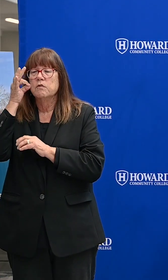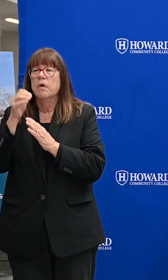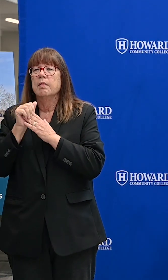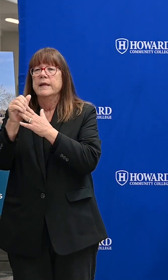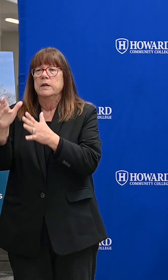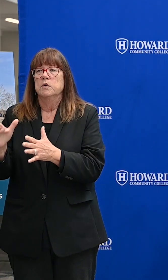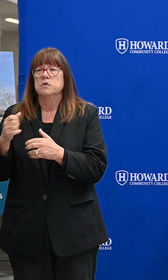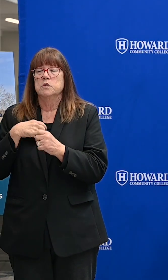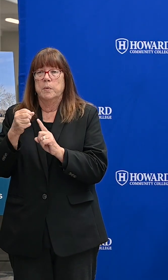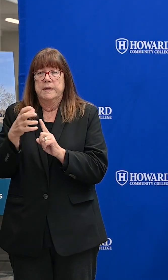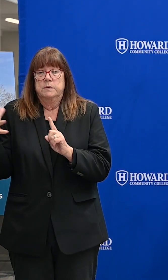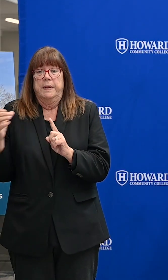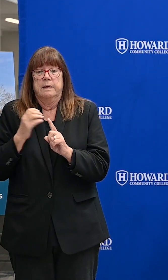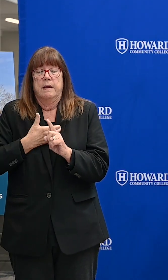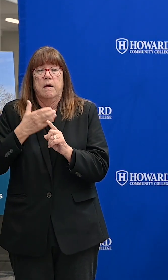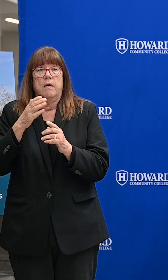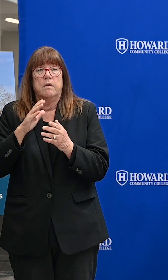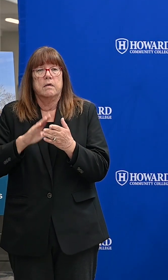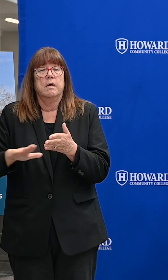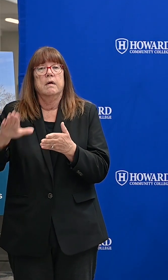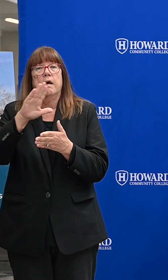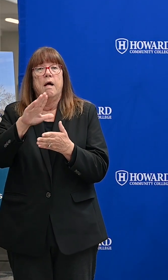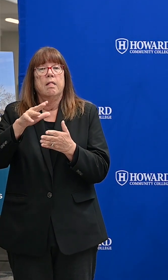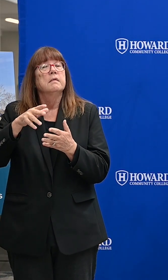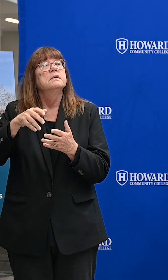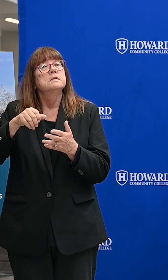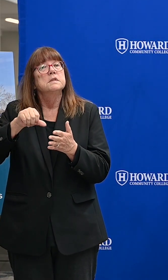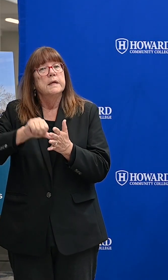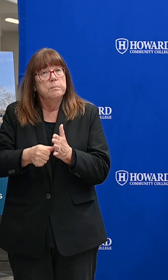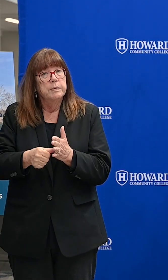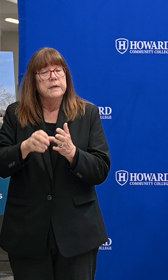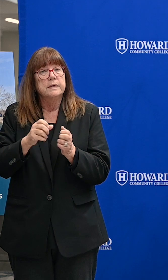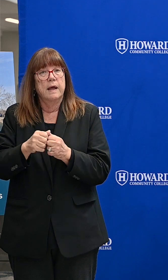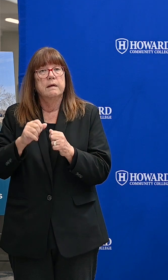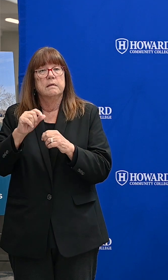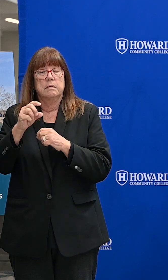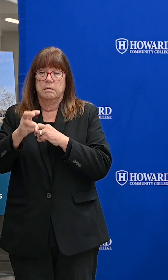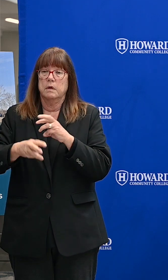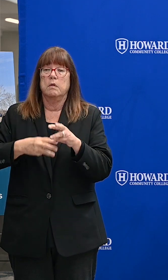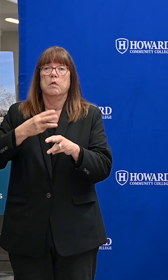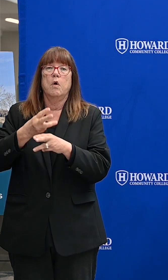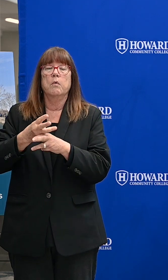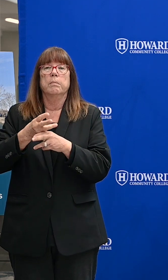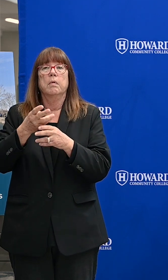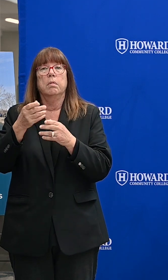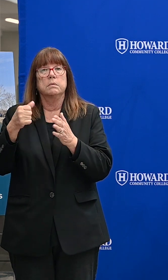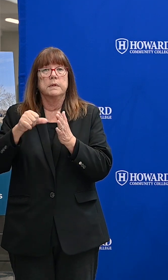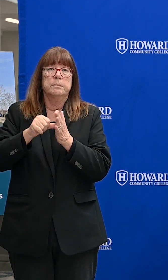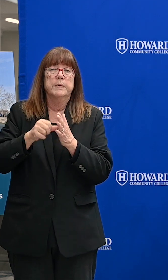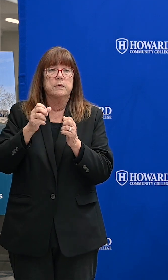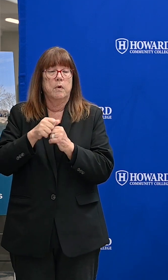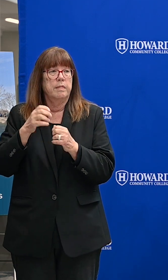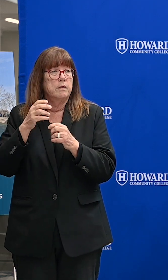mission and our imprint as a global institution powering our region's future. Thank you.